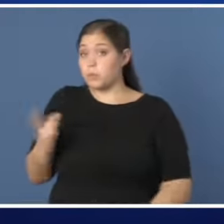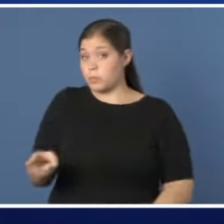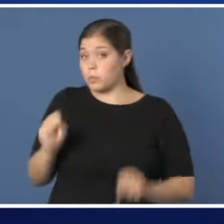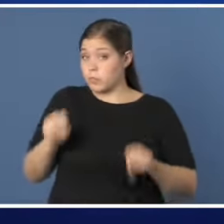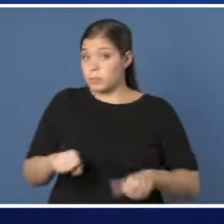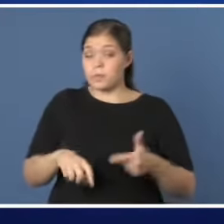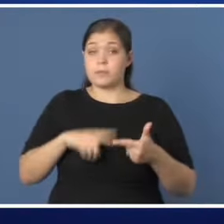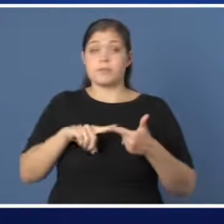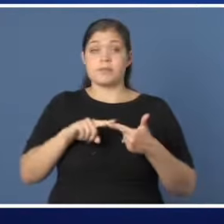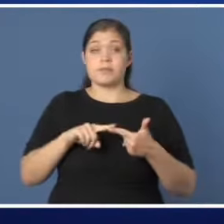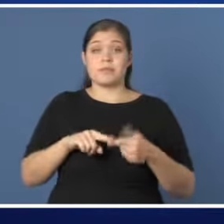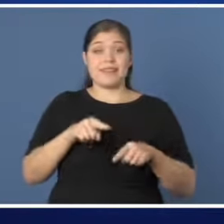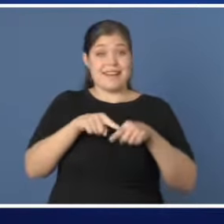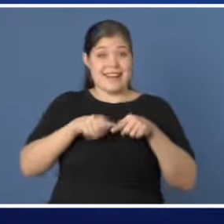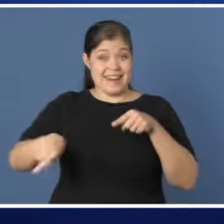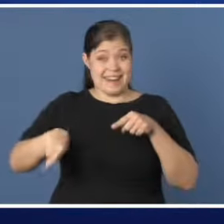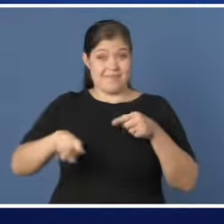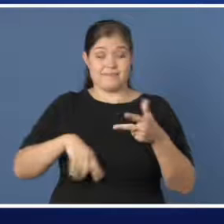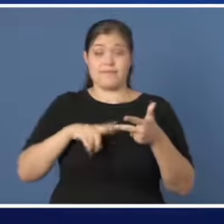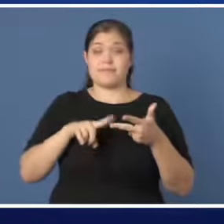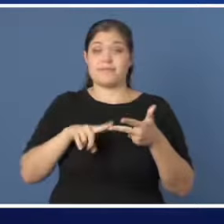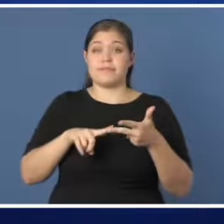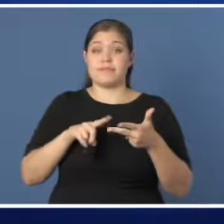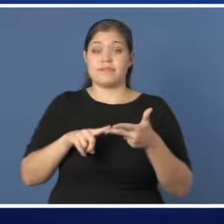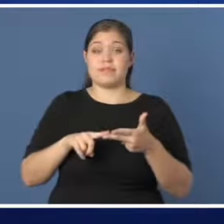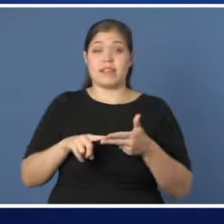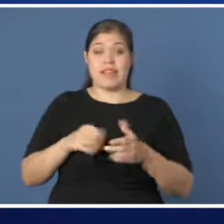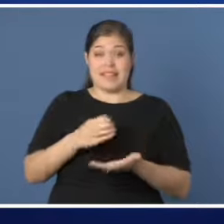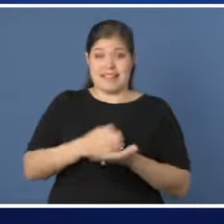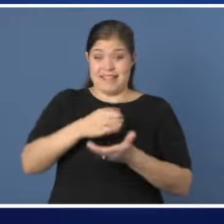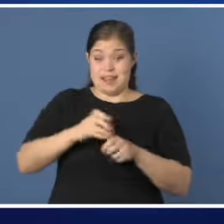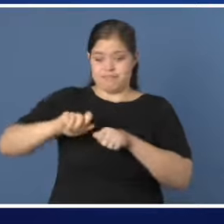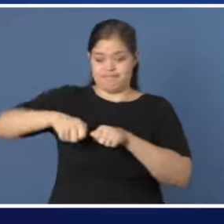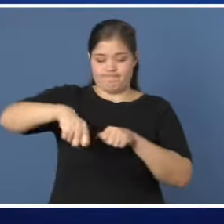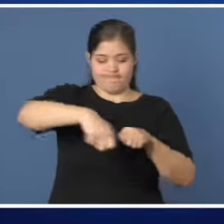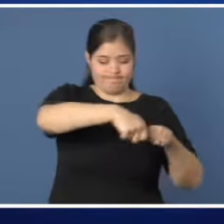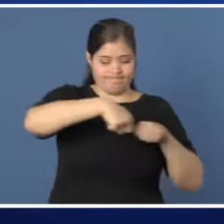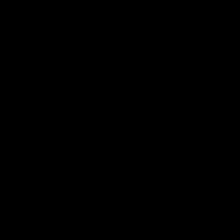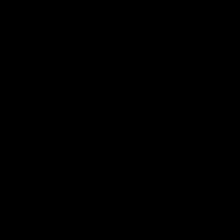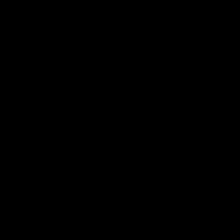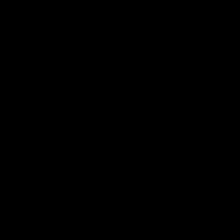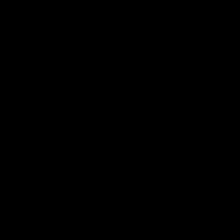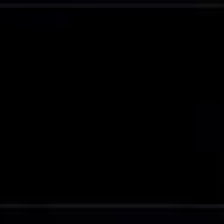Disposable utensils, utility knife, can opener.